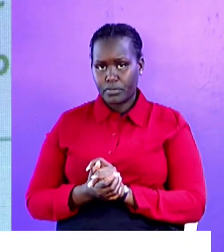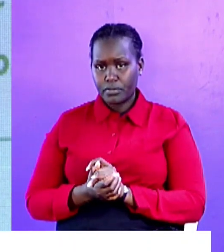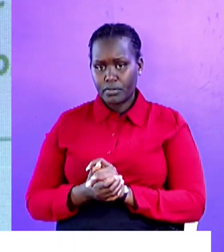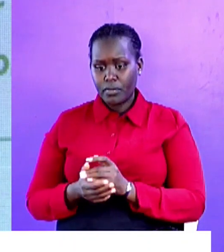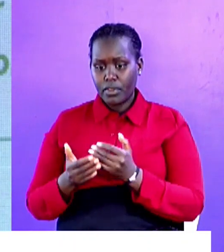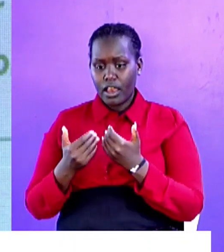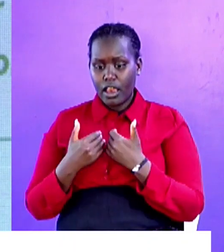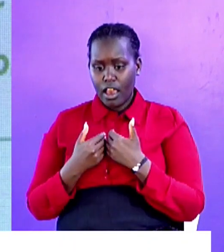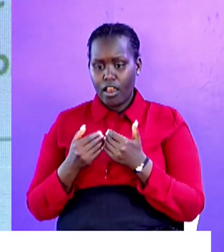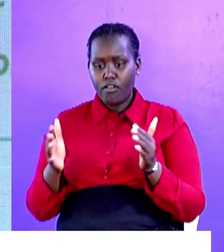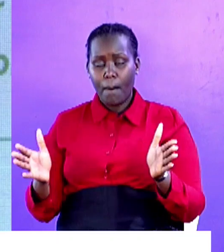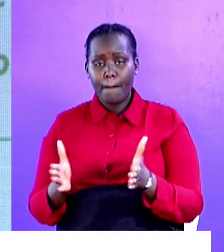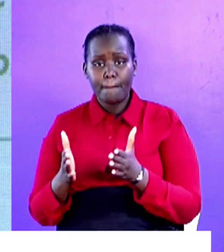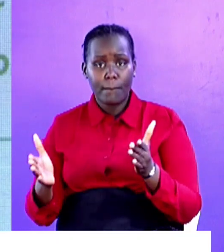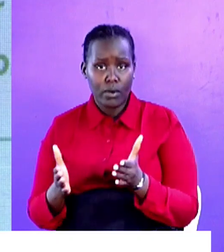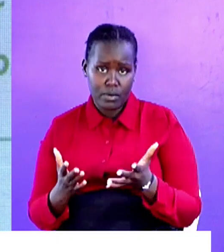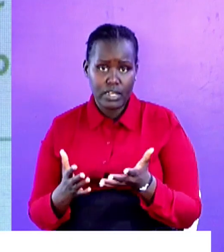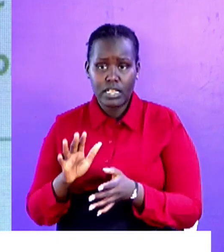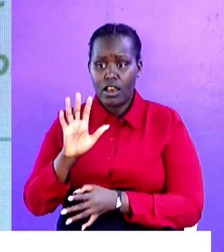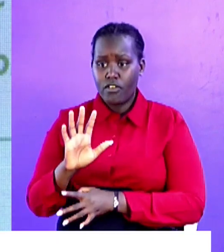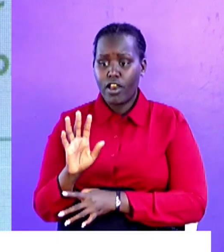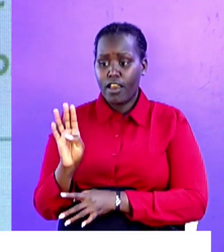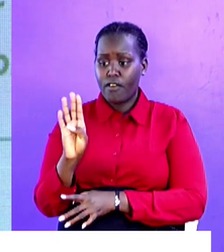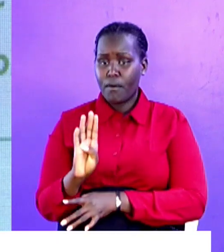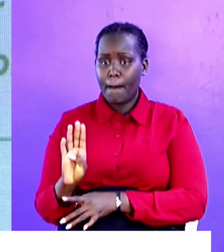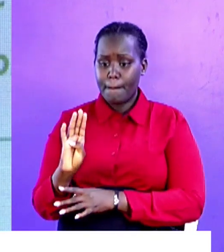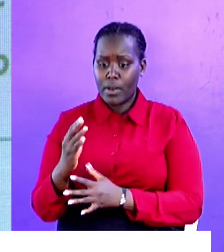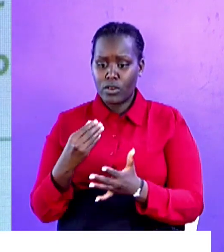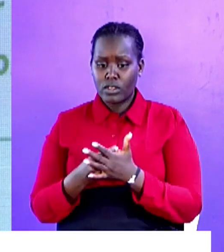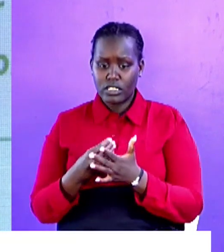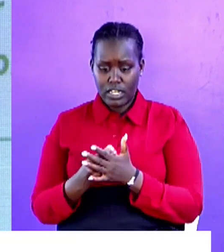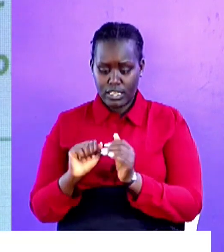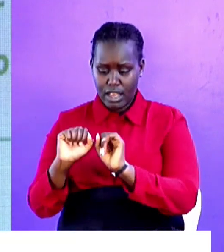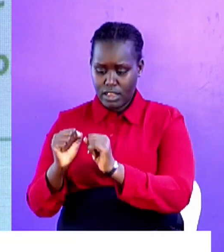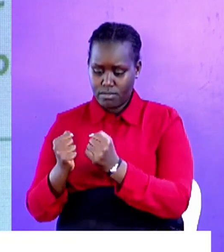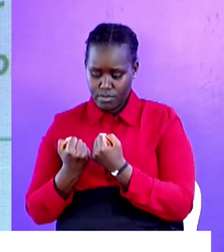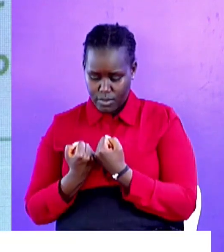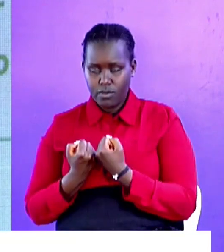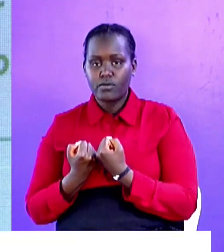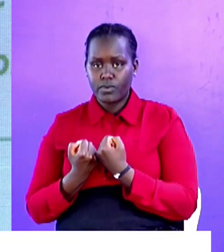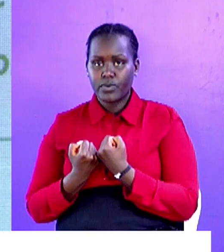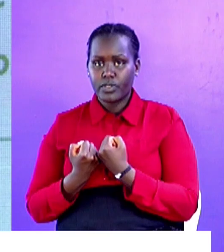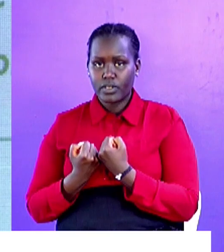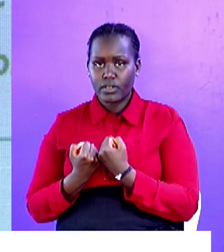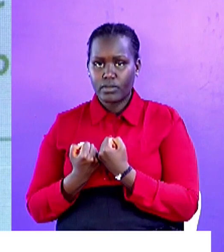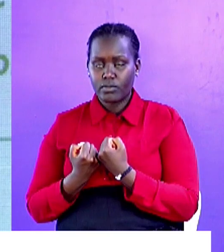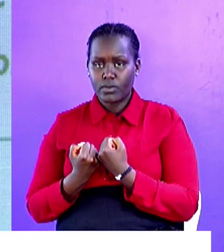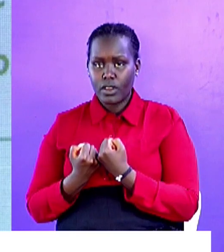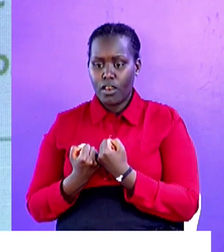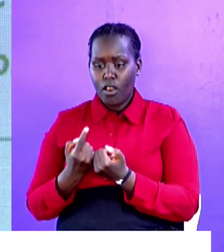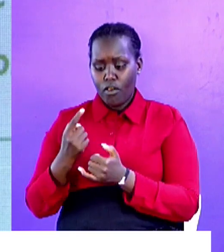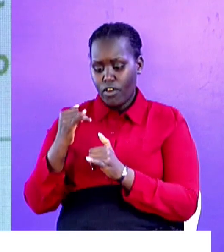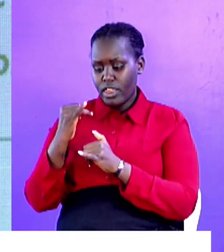they have mobilized 5 billion shillings in savings over the last 3